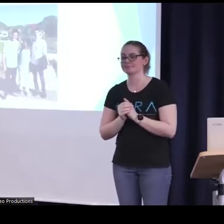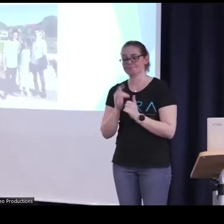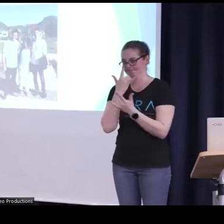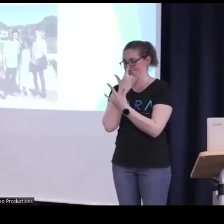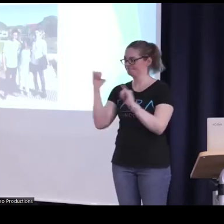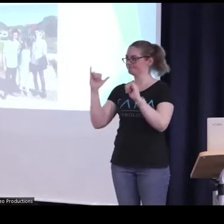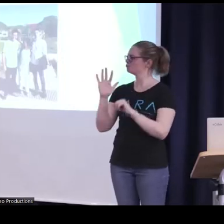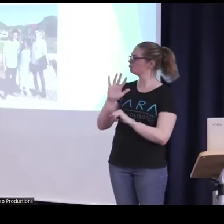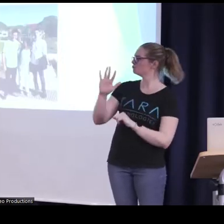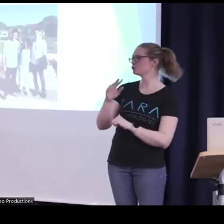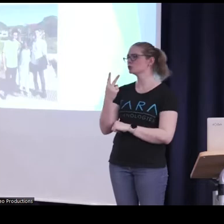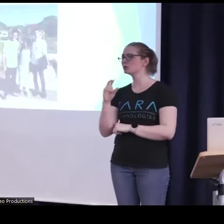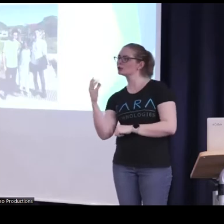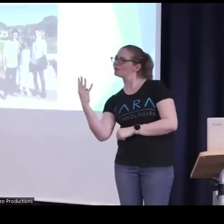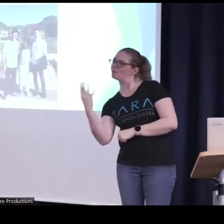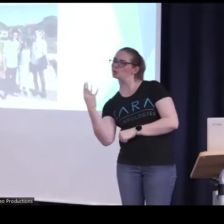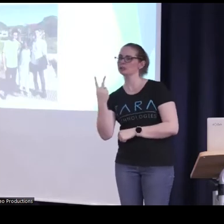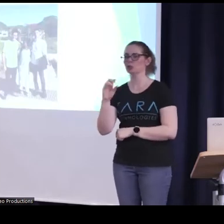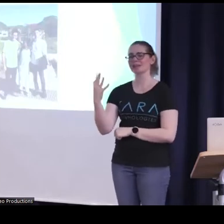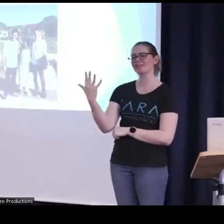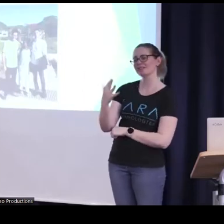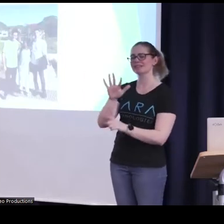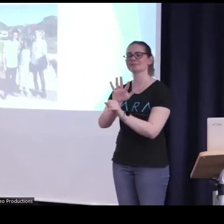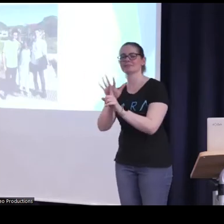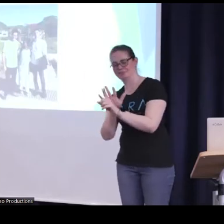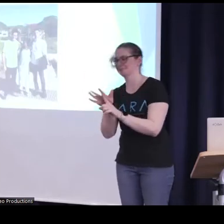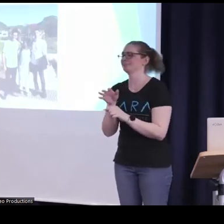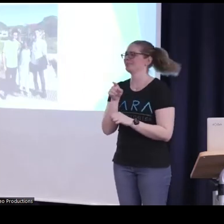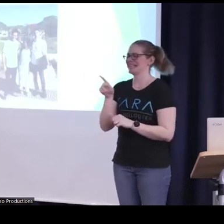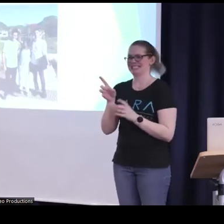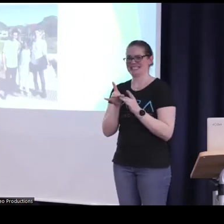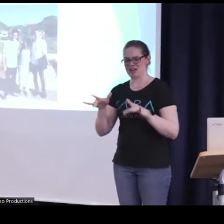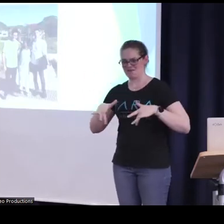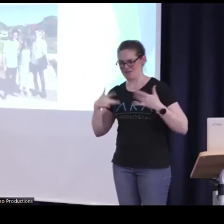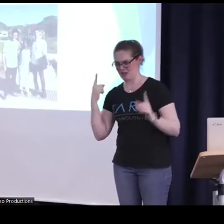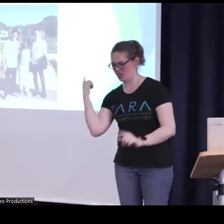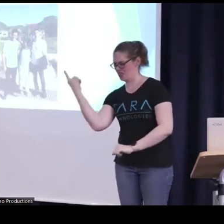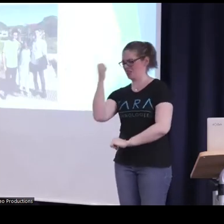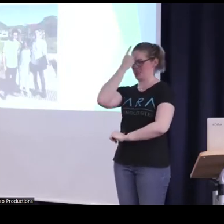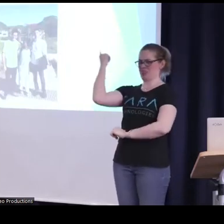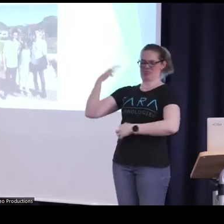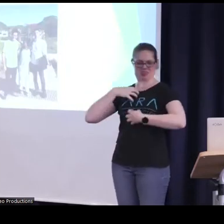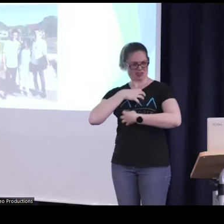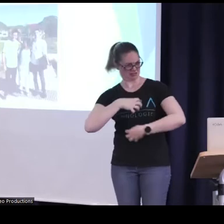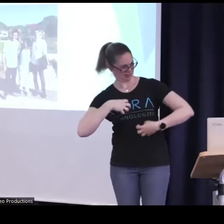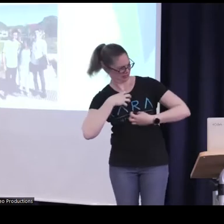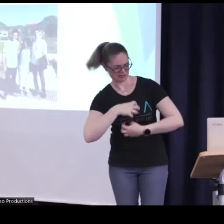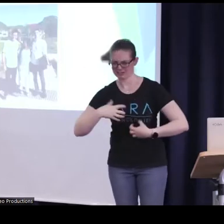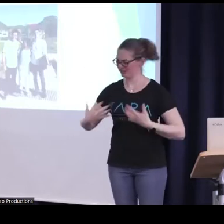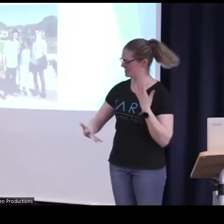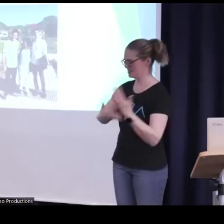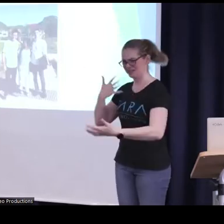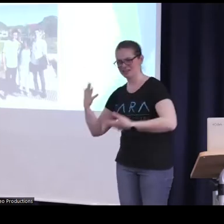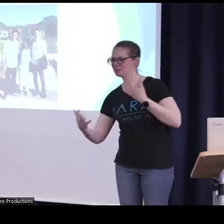same subject field. I think that it was about 2014 or 2015, he started to